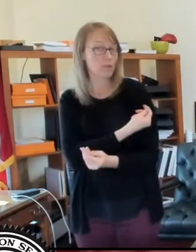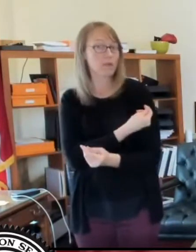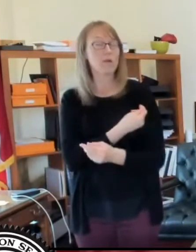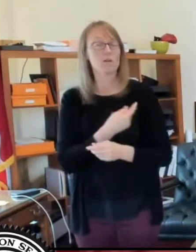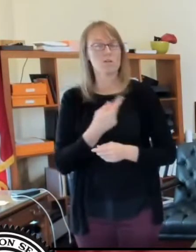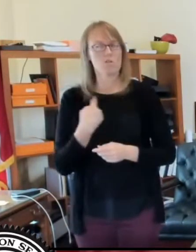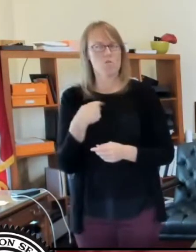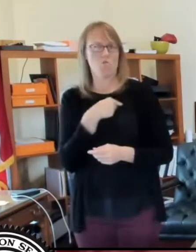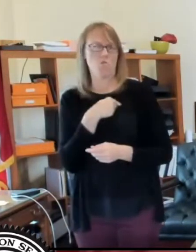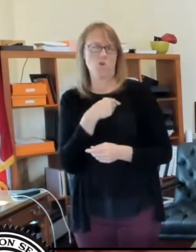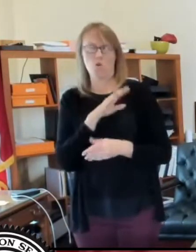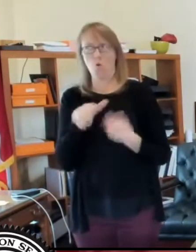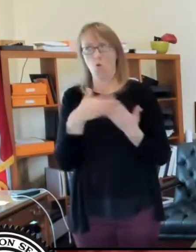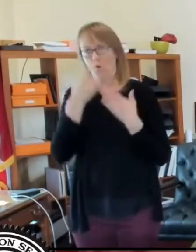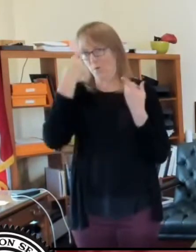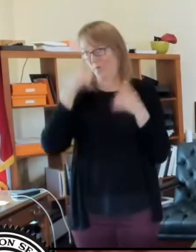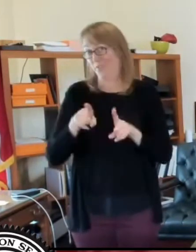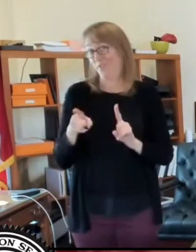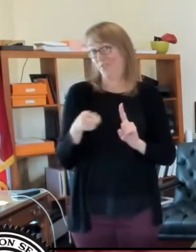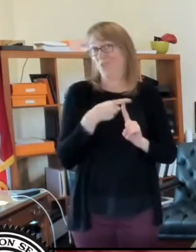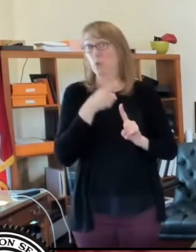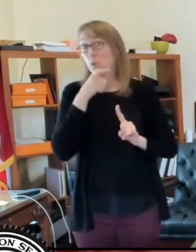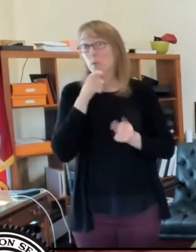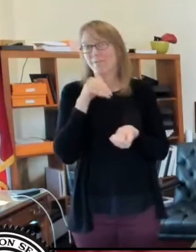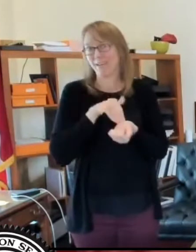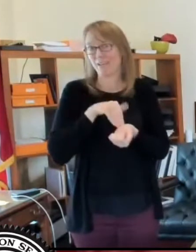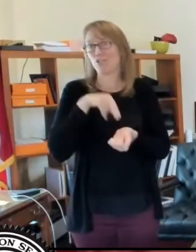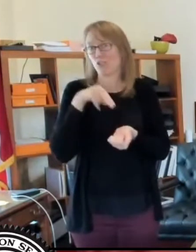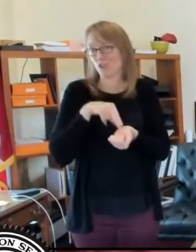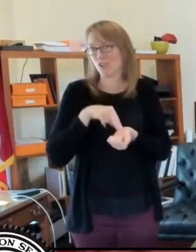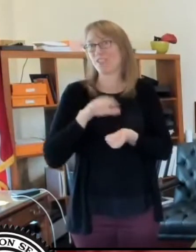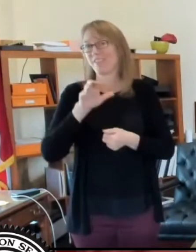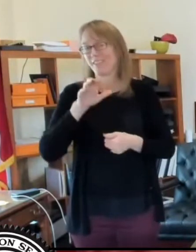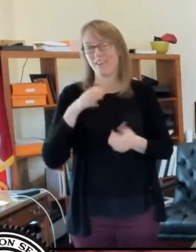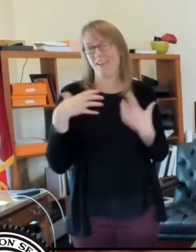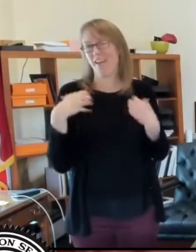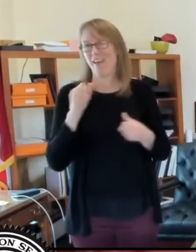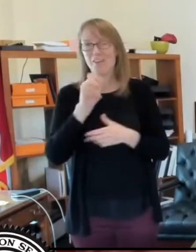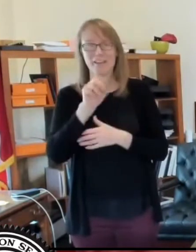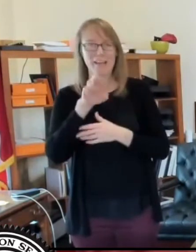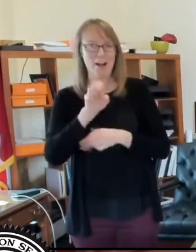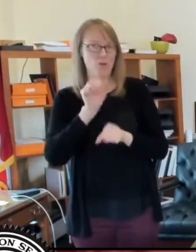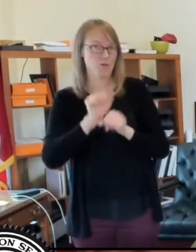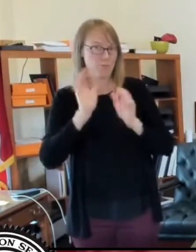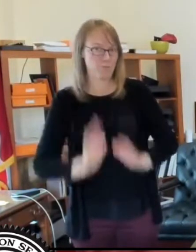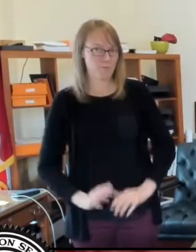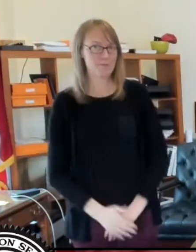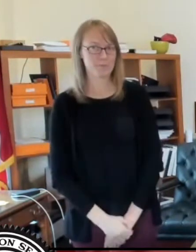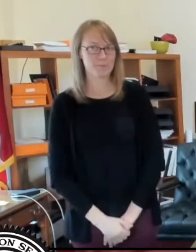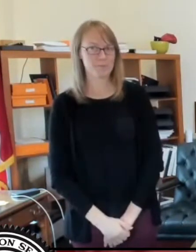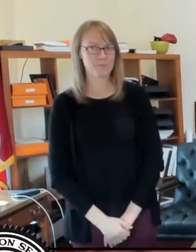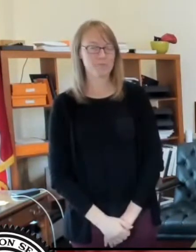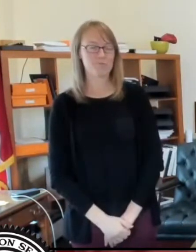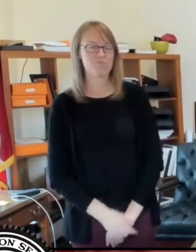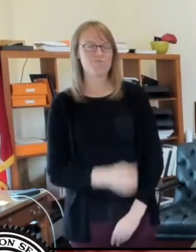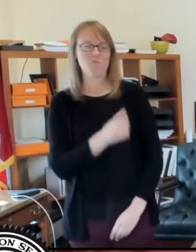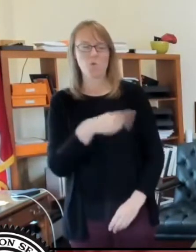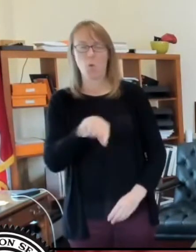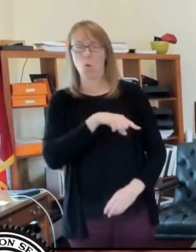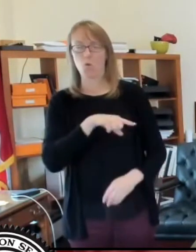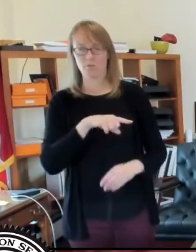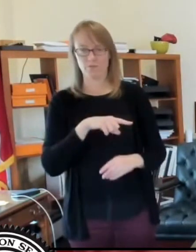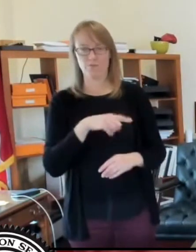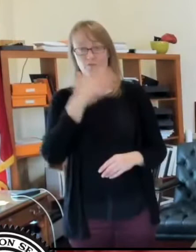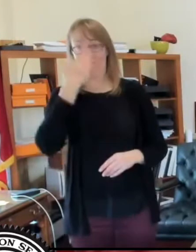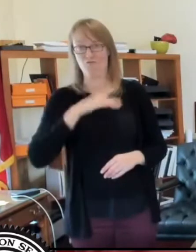be distributed to healthcare workers. They are on the front lines. And so then after that,